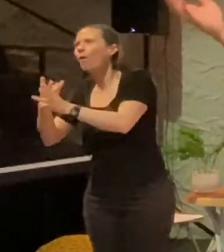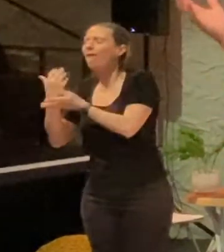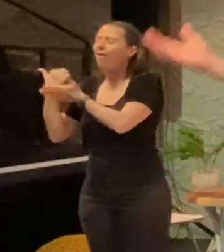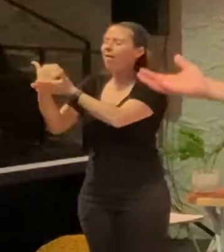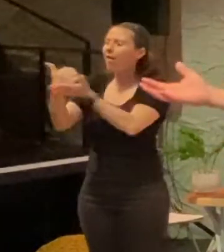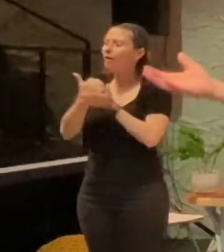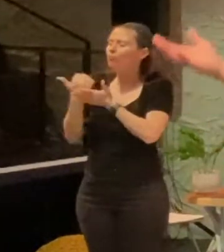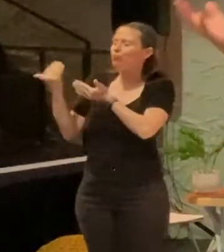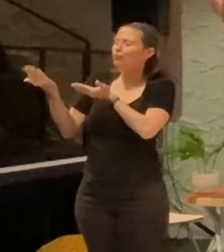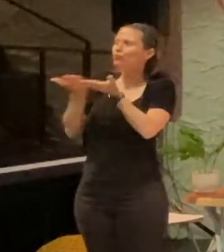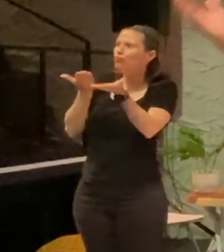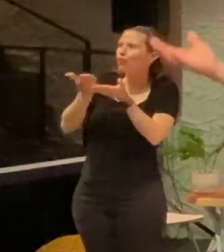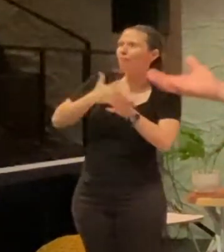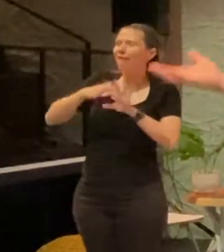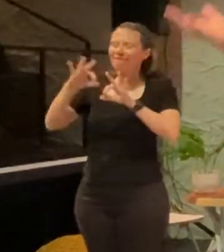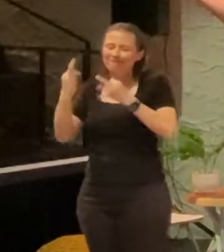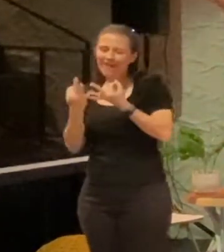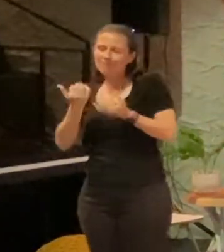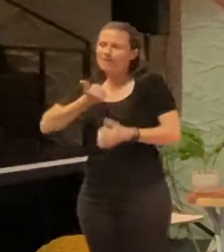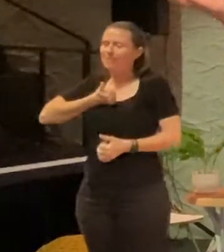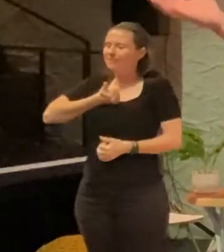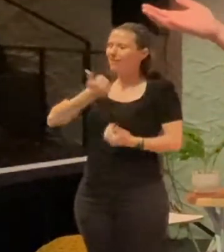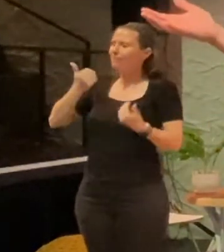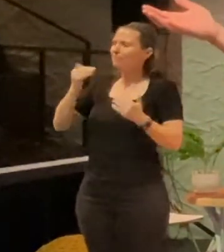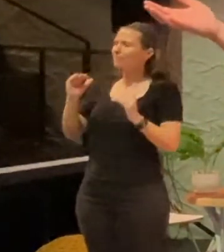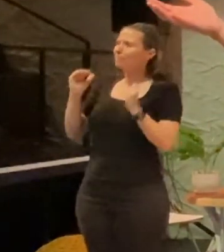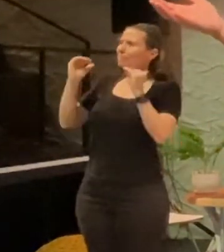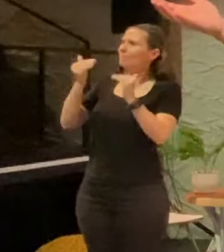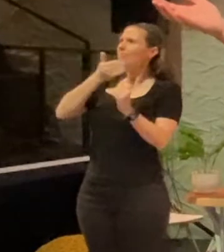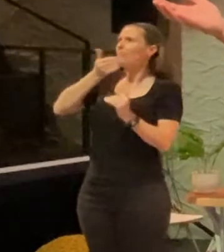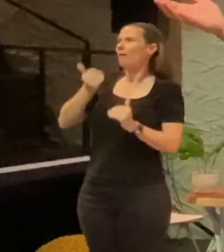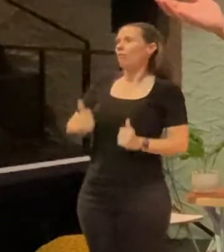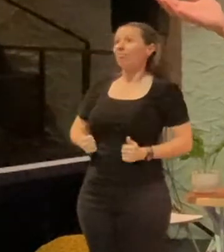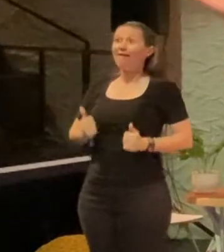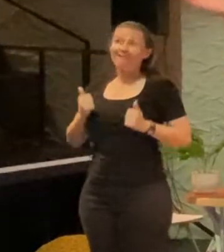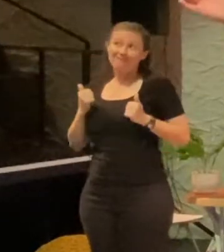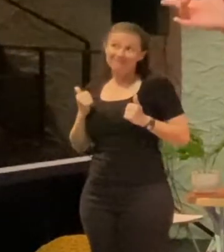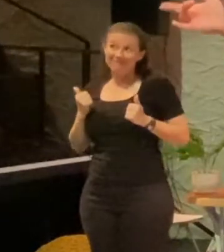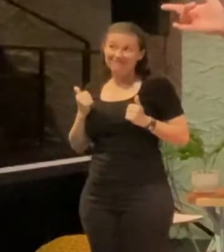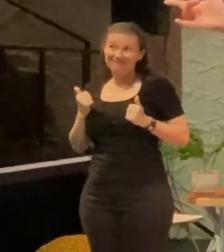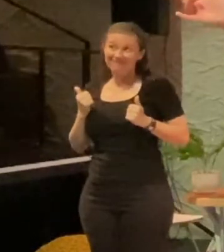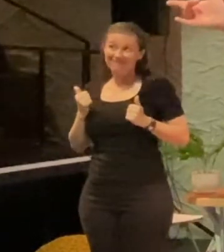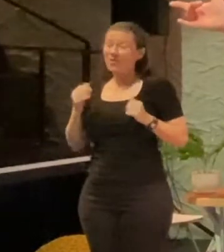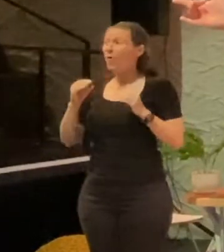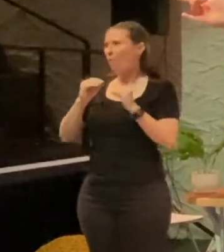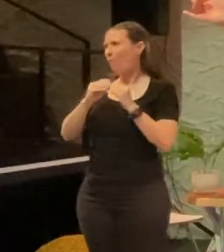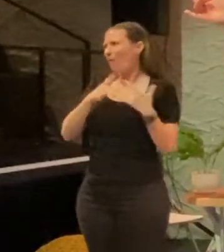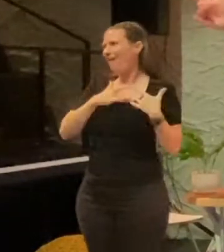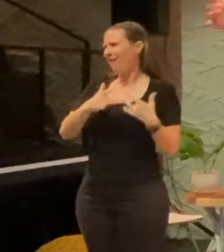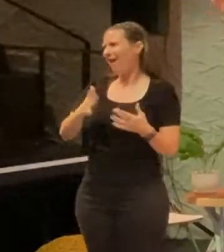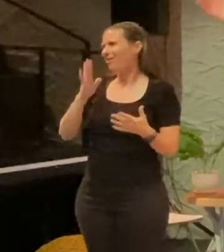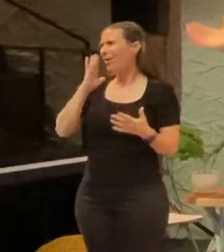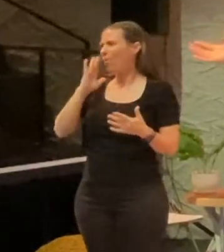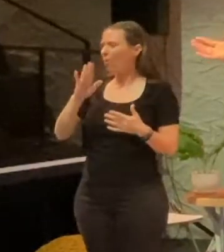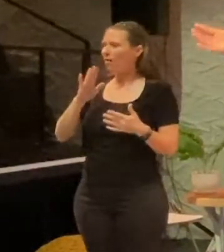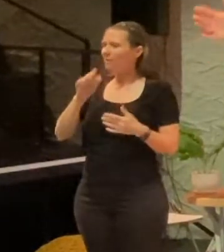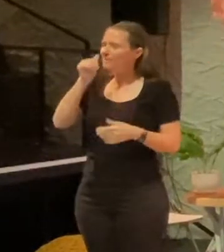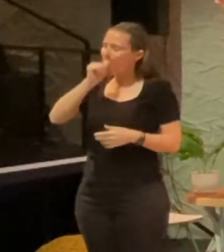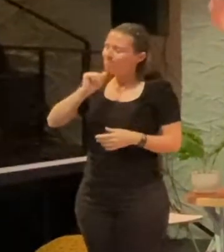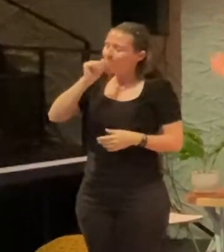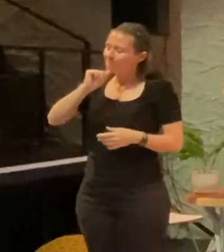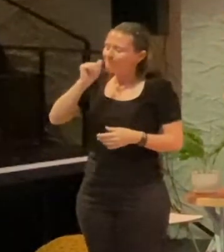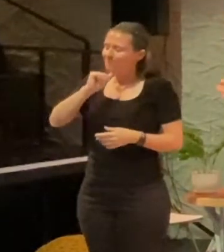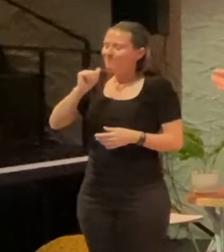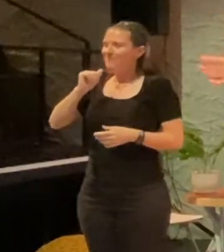serve my family and myself to have a better life. How much more likely are you to push through